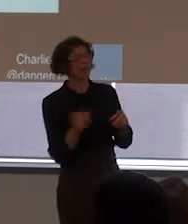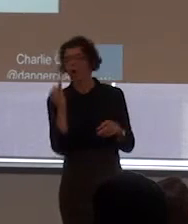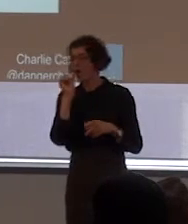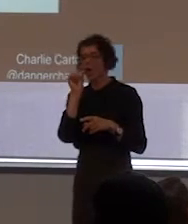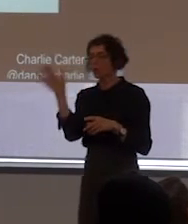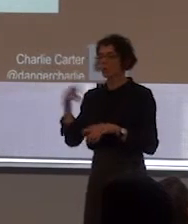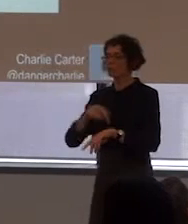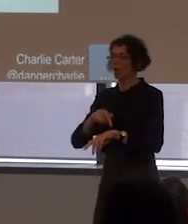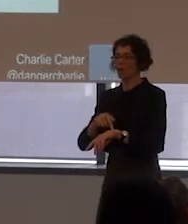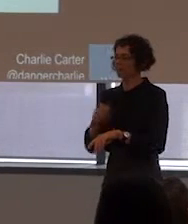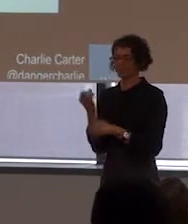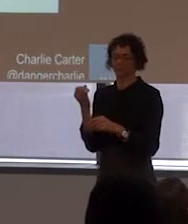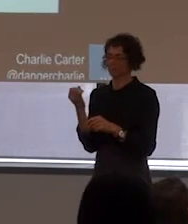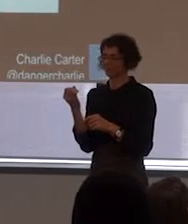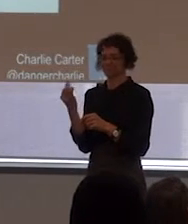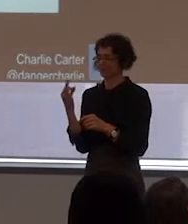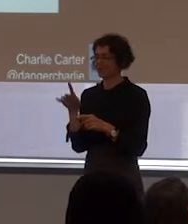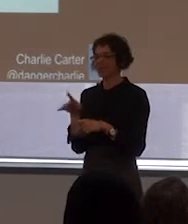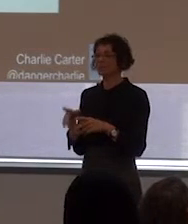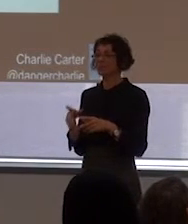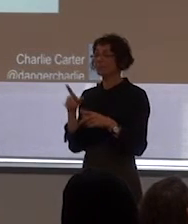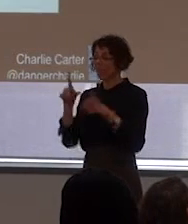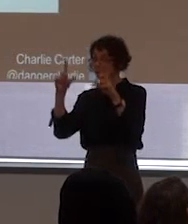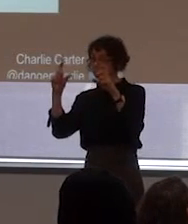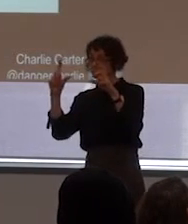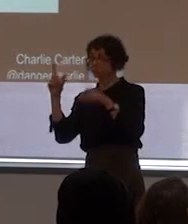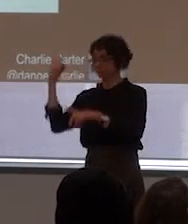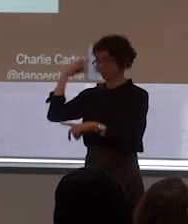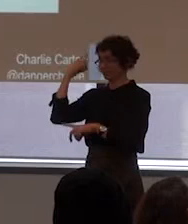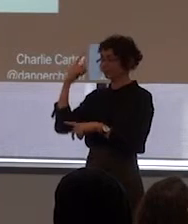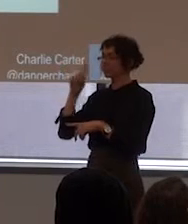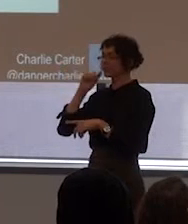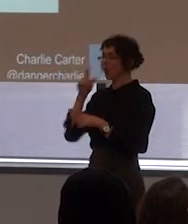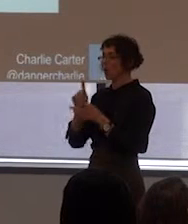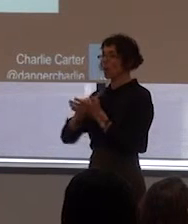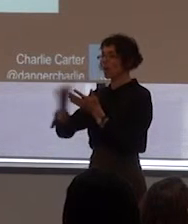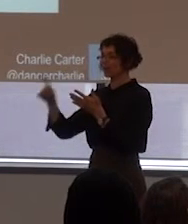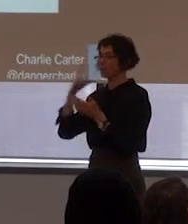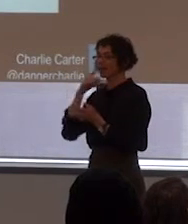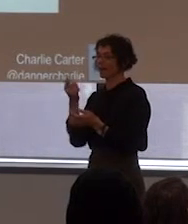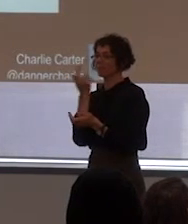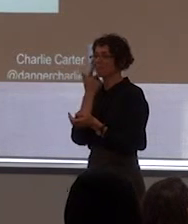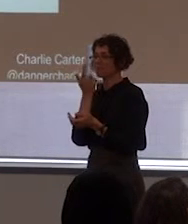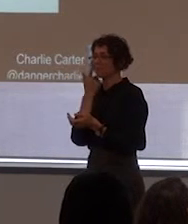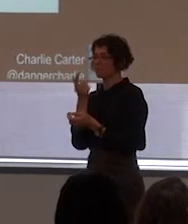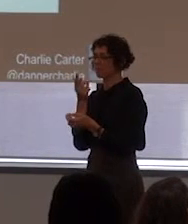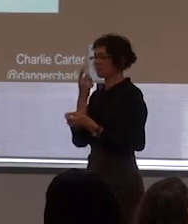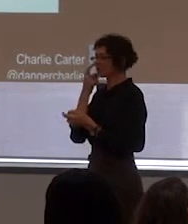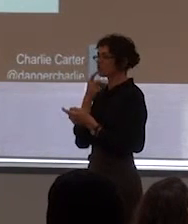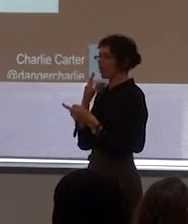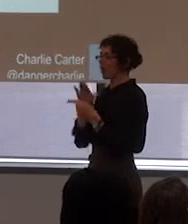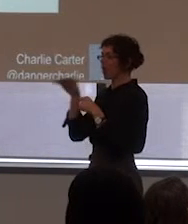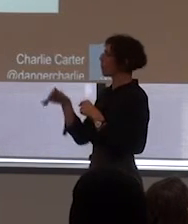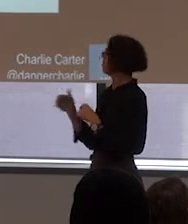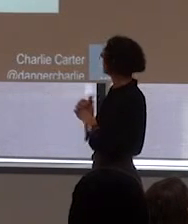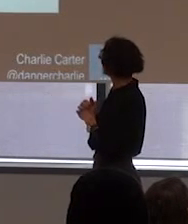today, but take a photo or a snap of these slides. I'll have them after the thing, and maybe try something out at home. And